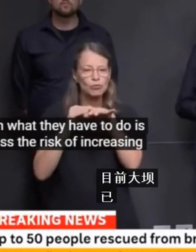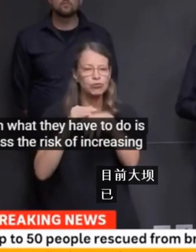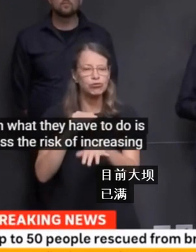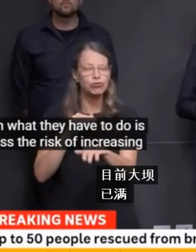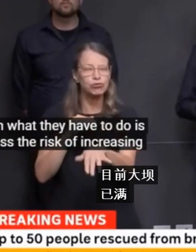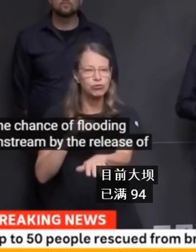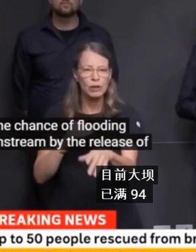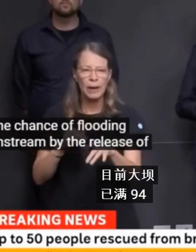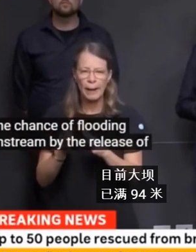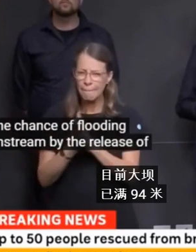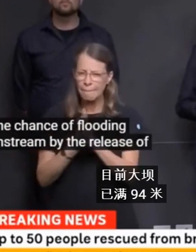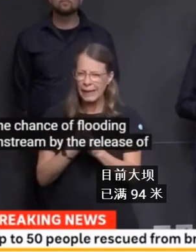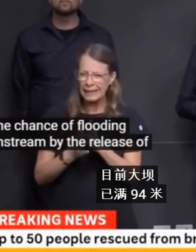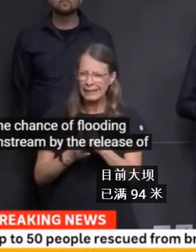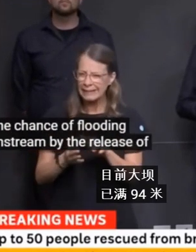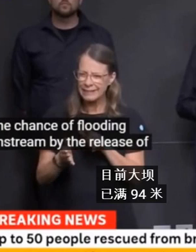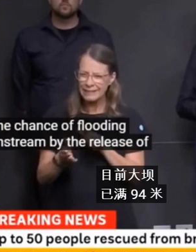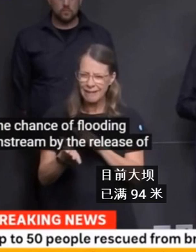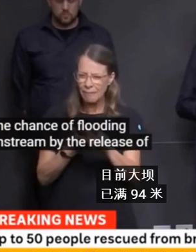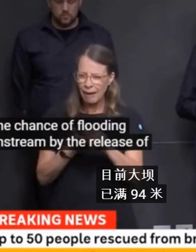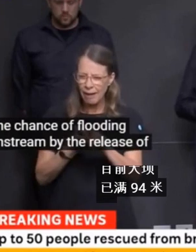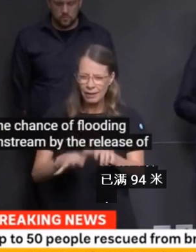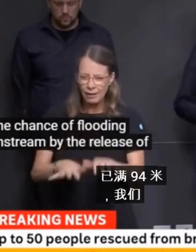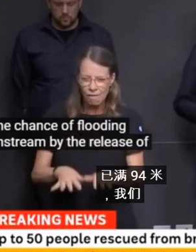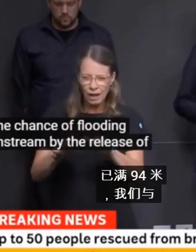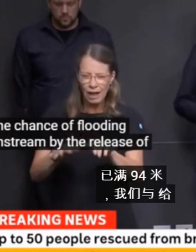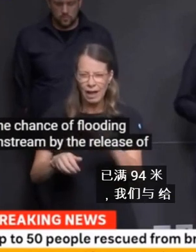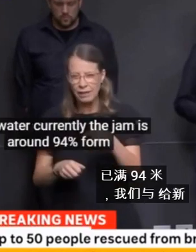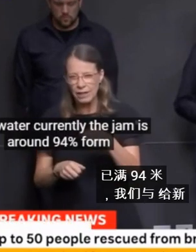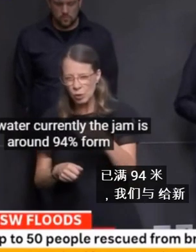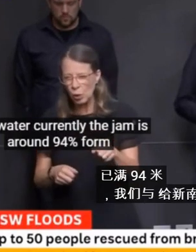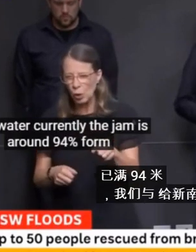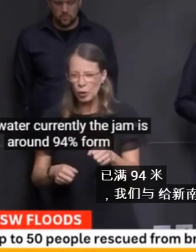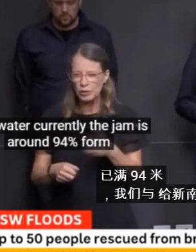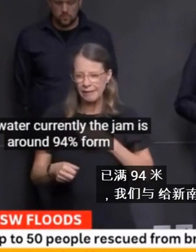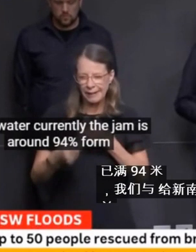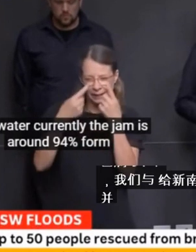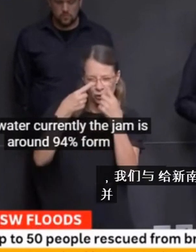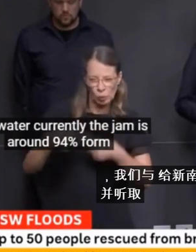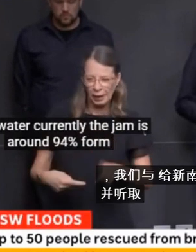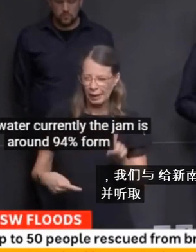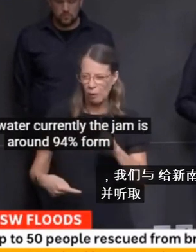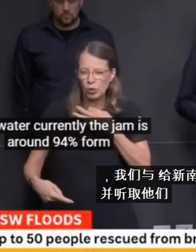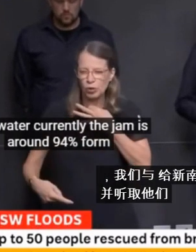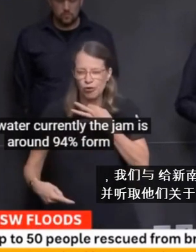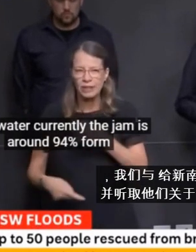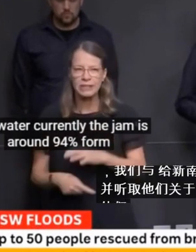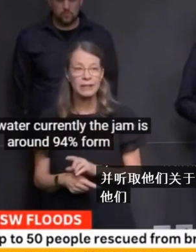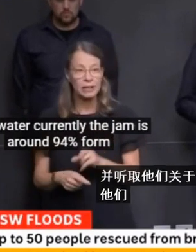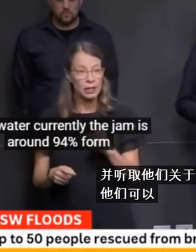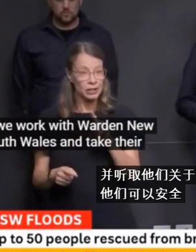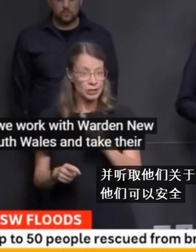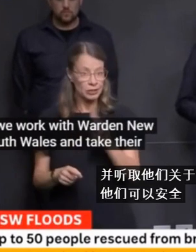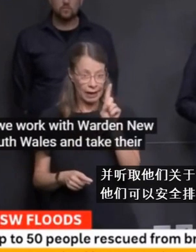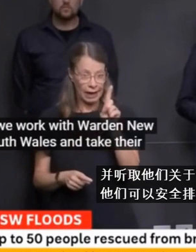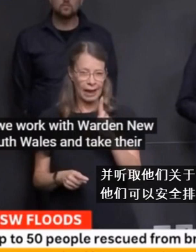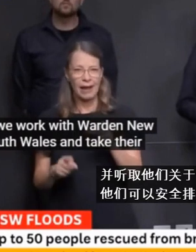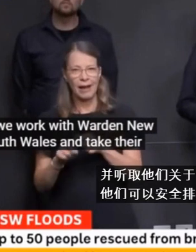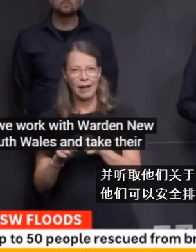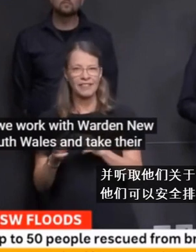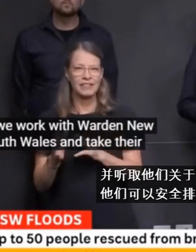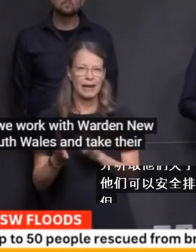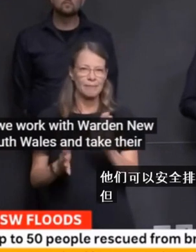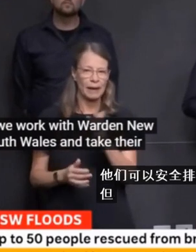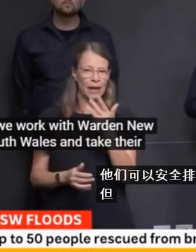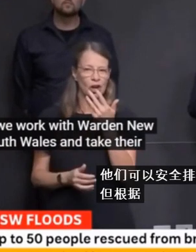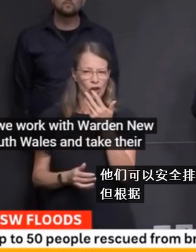at around 94% full, and we work with Water New South Wales and take their advice in relation to what they can safely